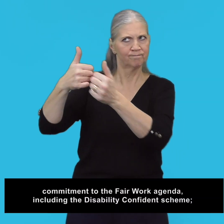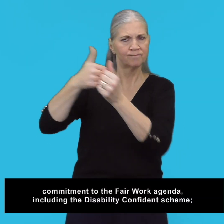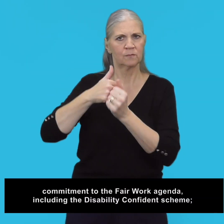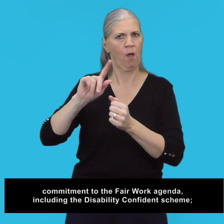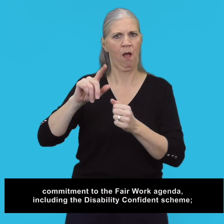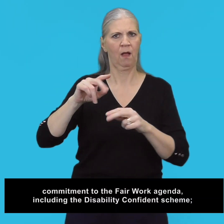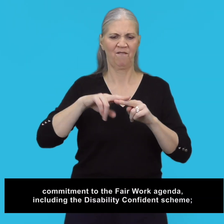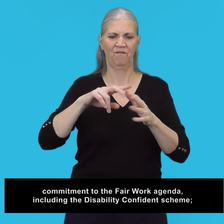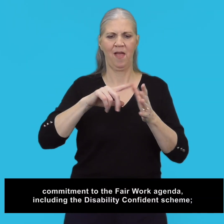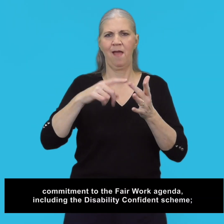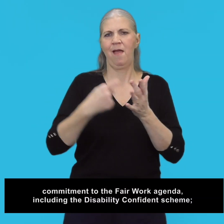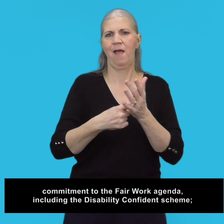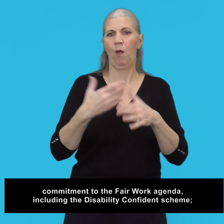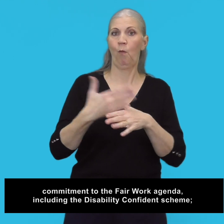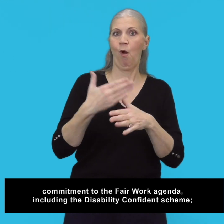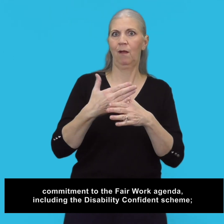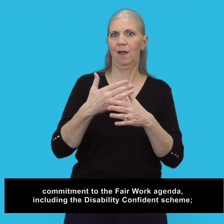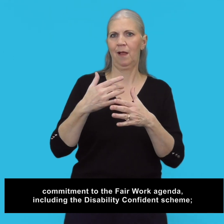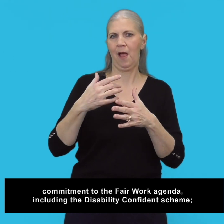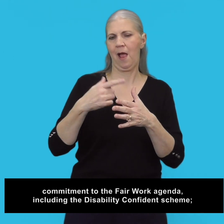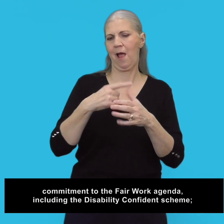including the Disability Confidence Scheme.